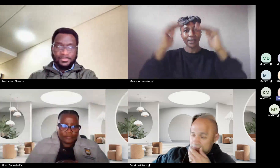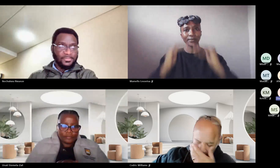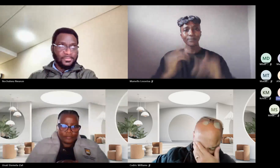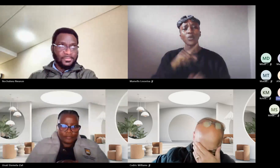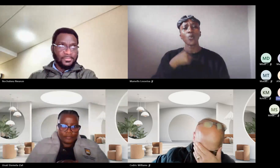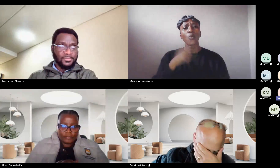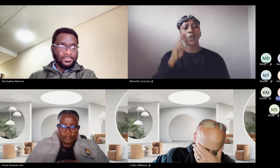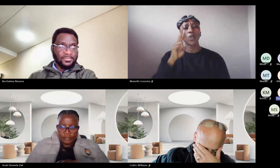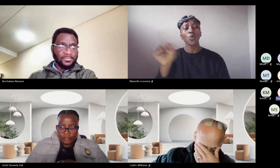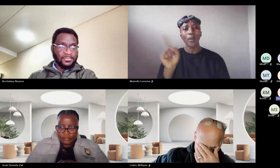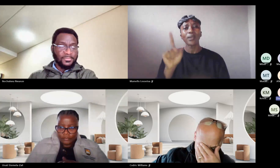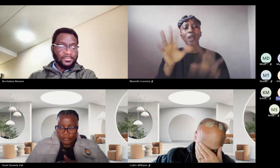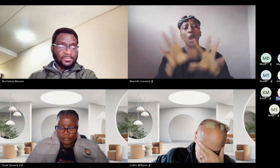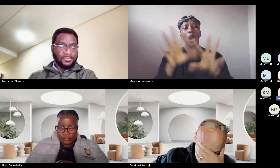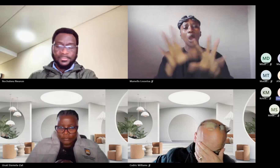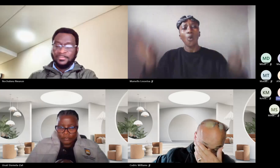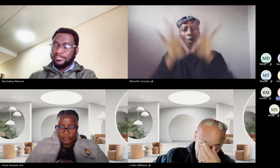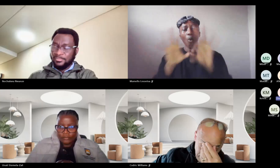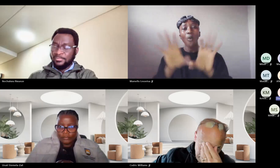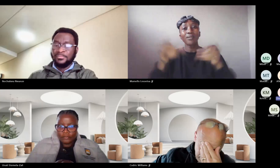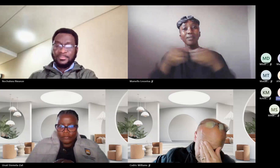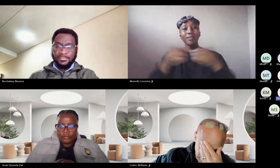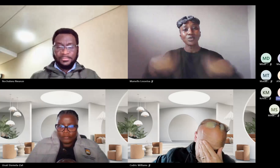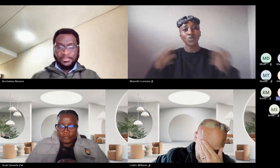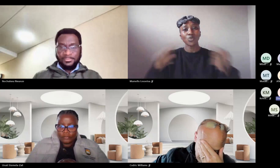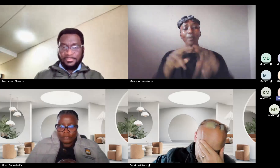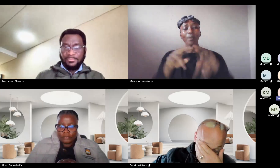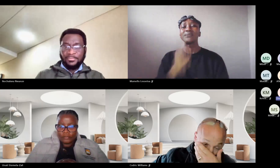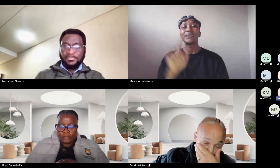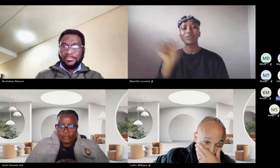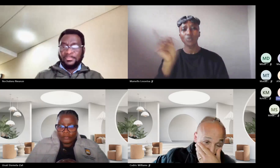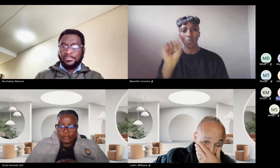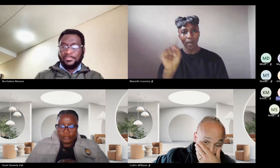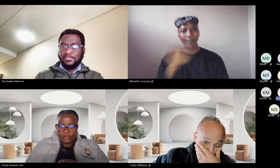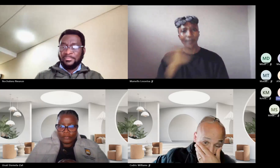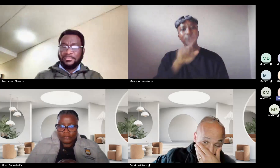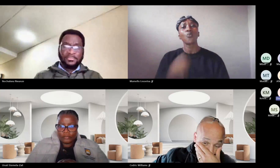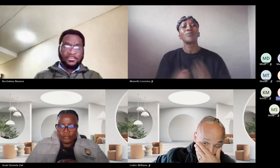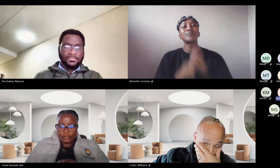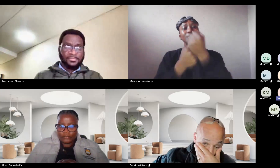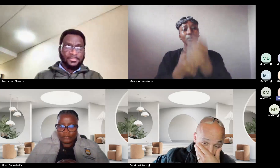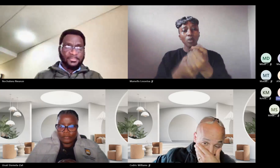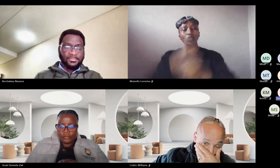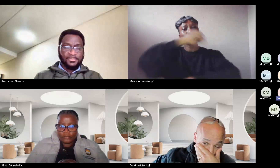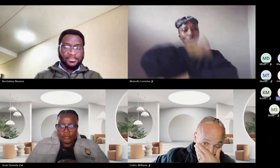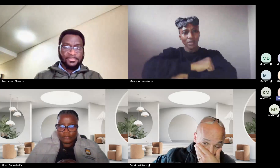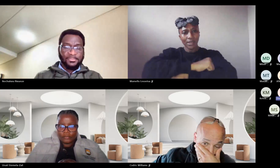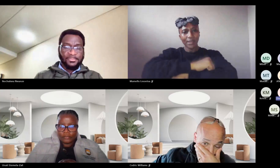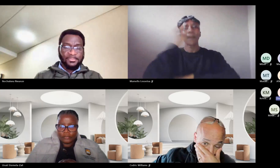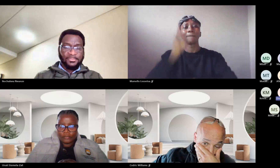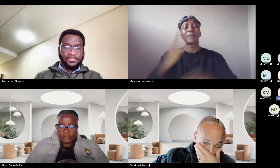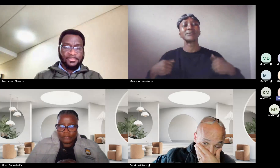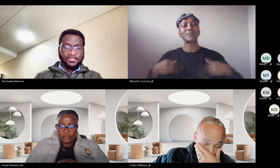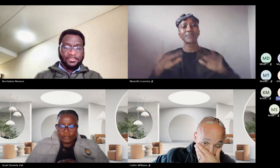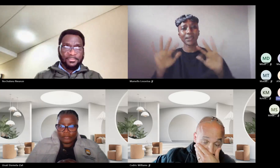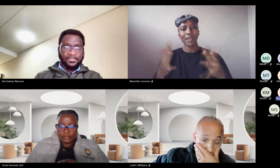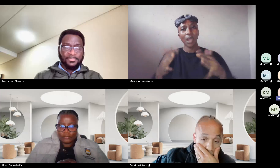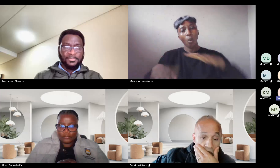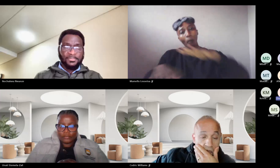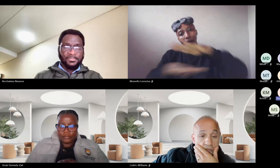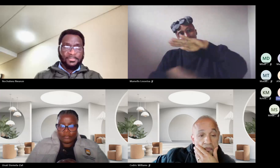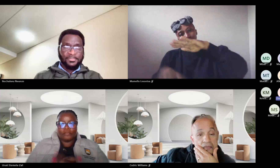core classroom instruction, meaning that when we support students, we have to start at the bottom.